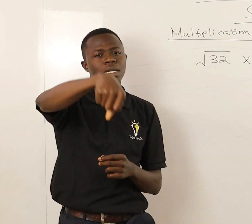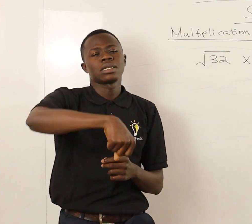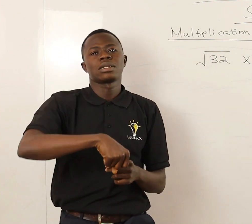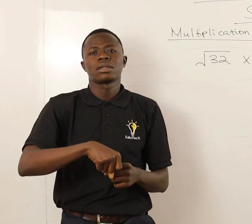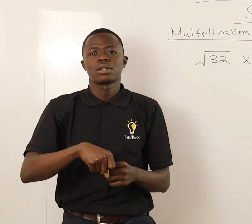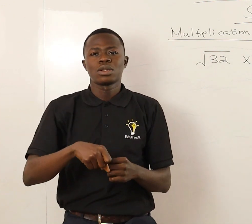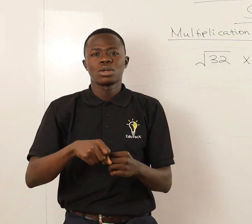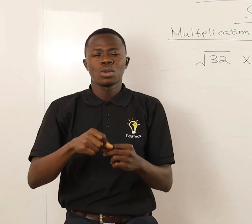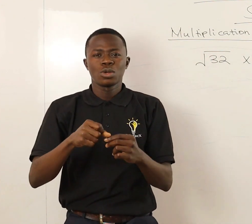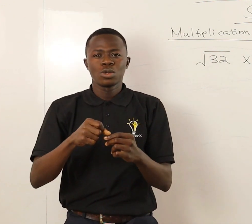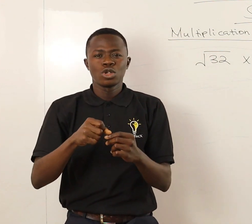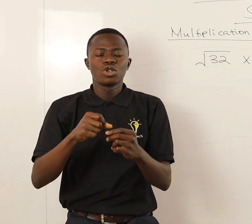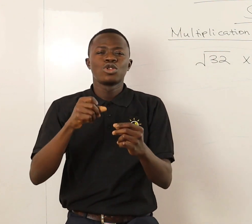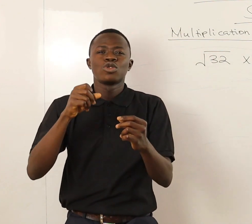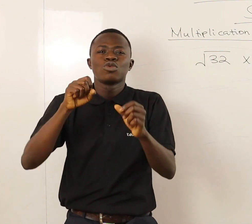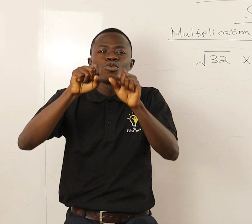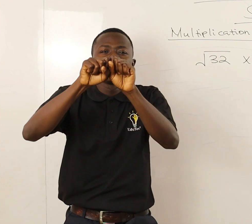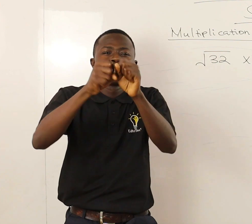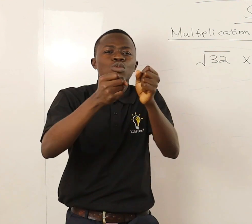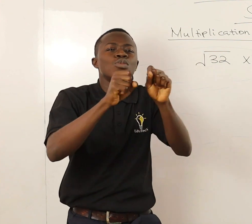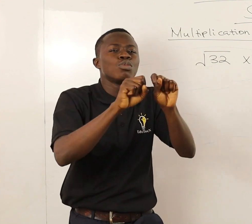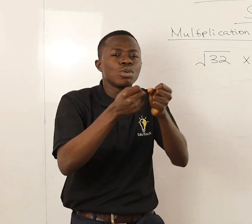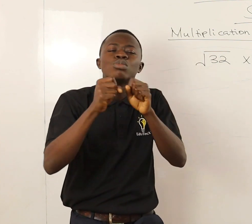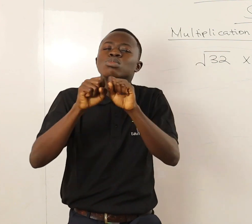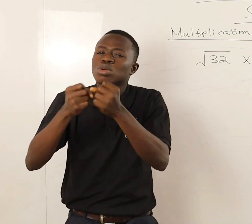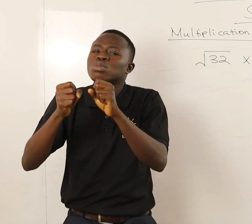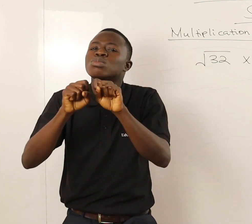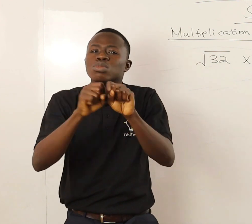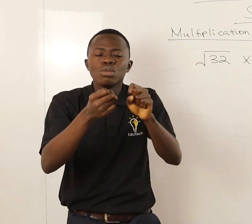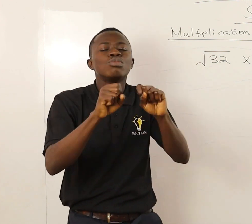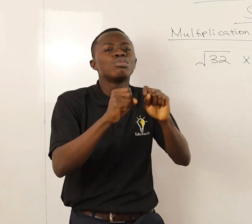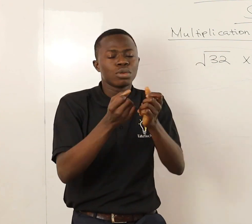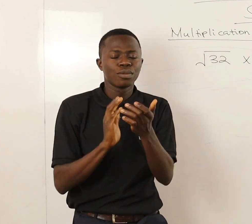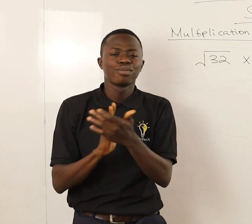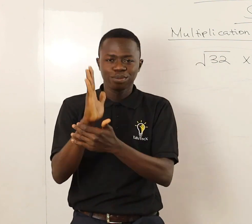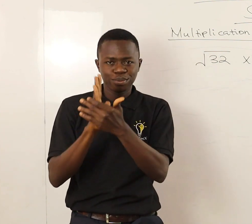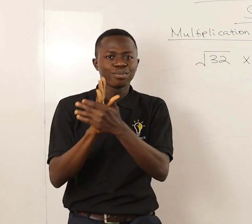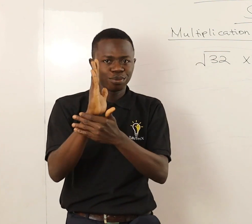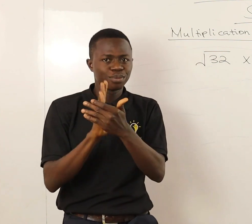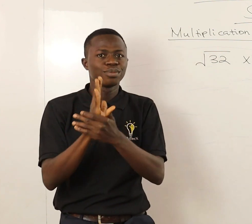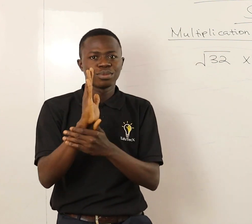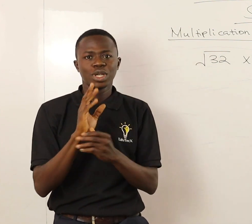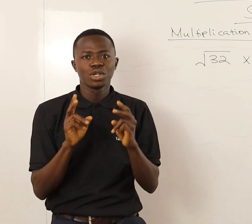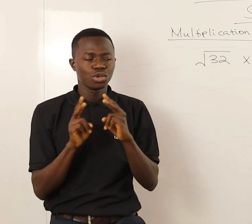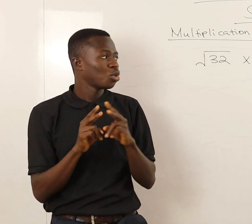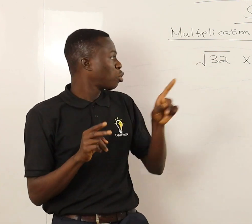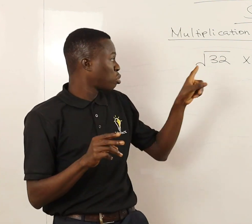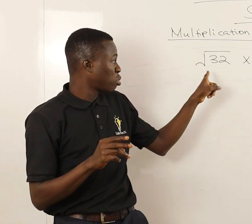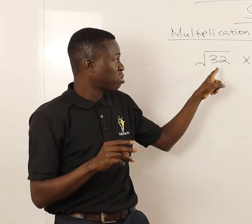Yes, that's a perfect answer. You simplify them first. That is right. So you